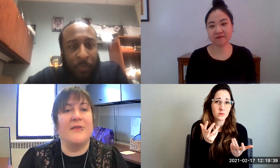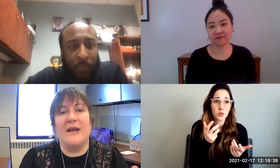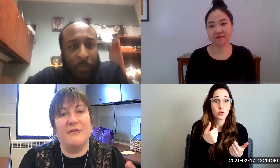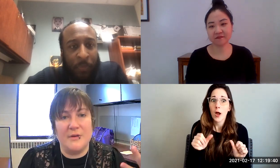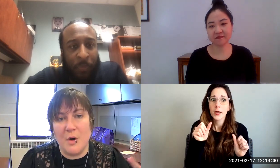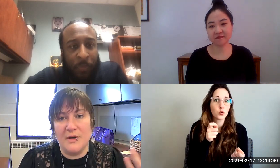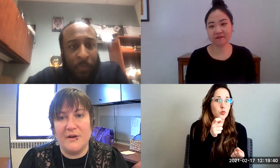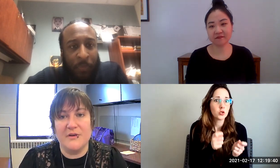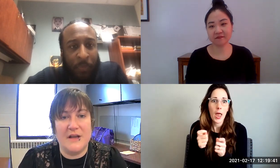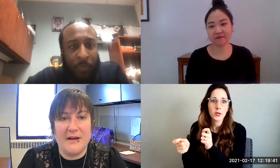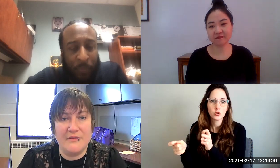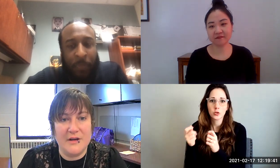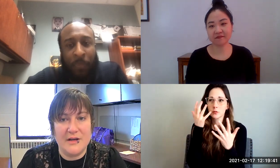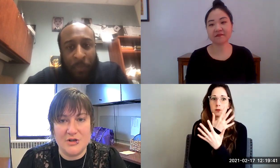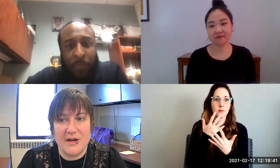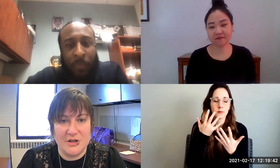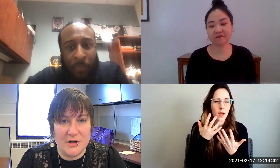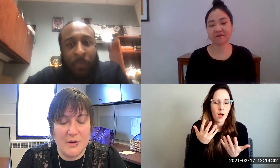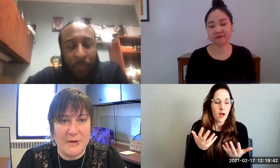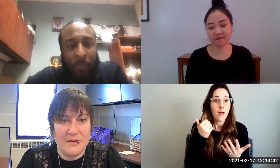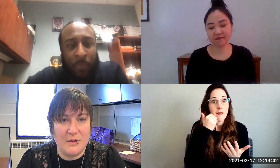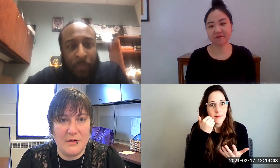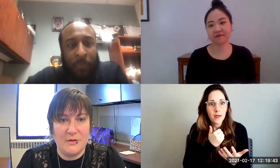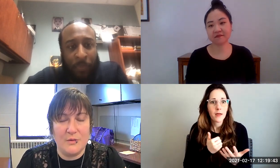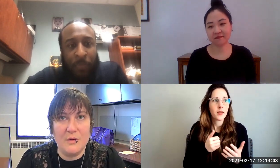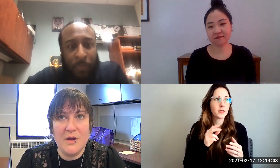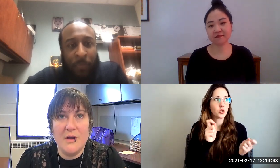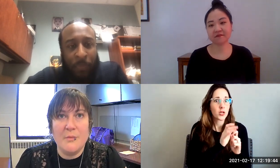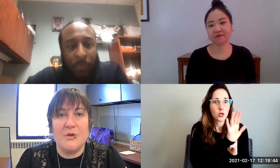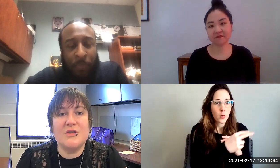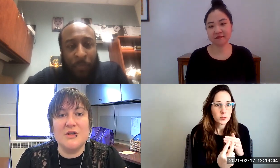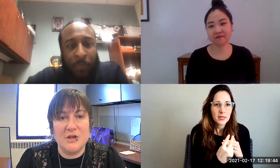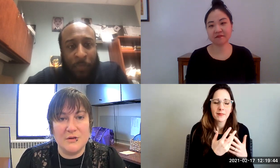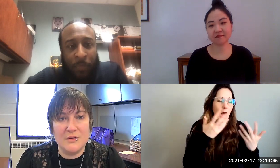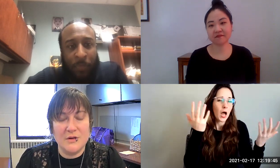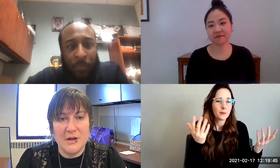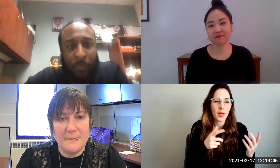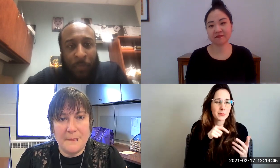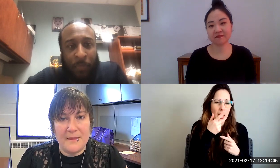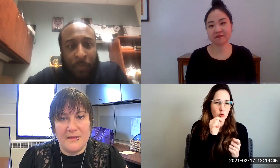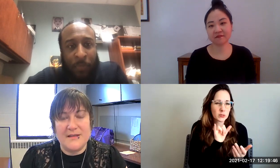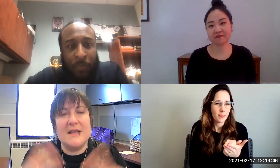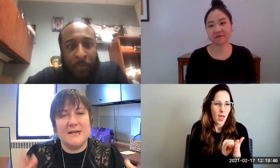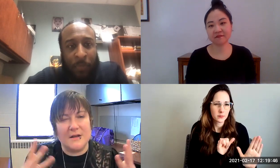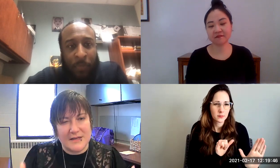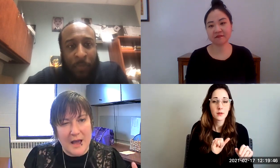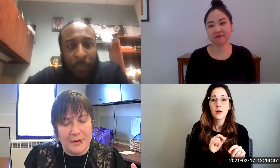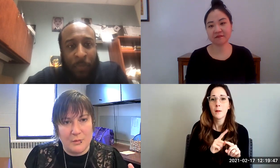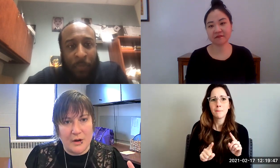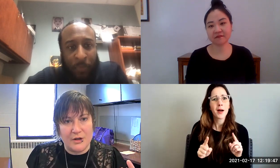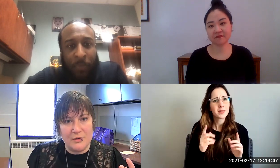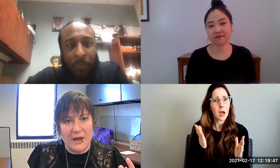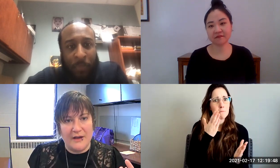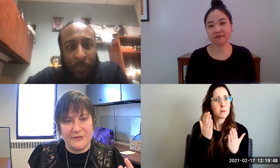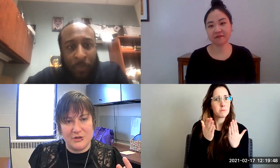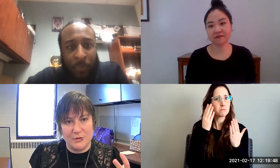trying to correct that every moment of every day and every interaction. You know, I mean, but you start to, these things start to happen